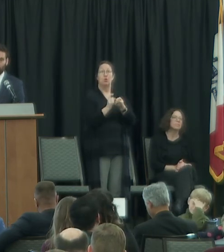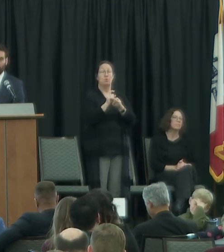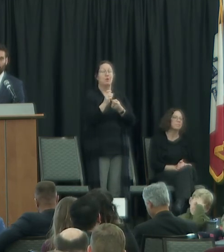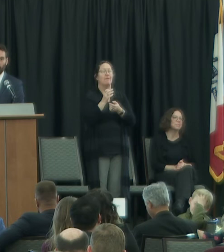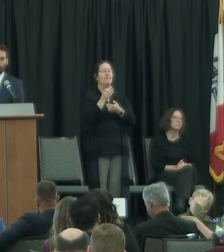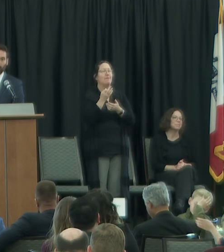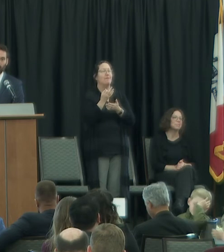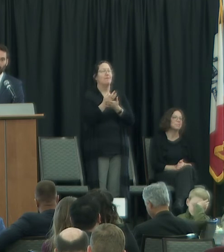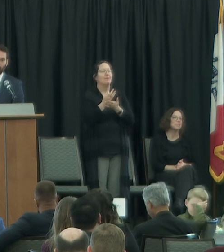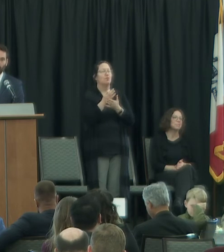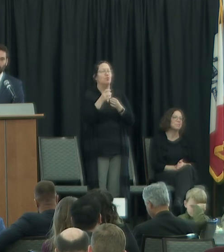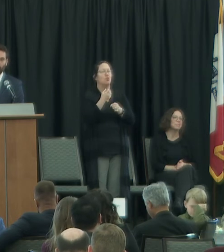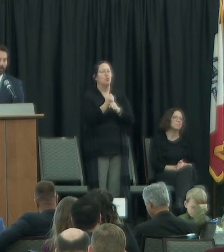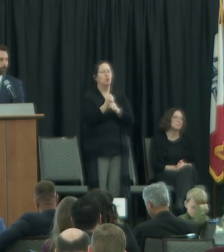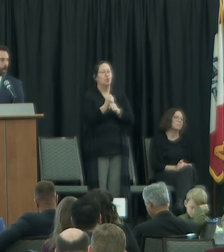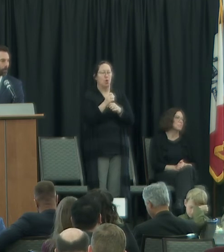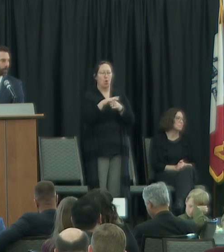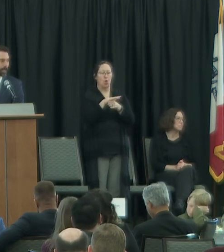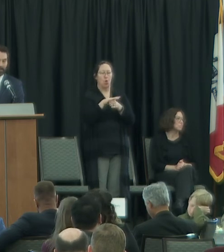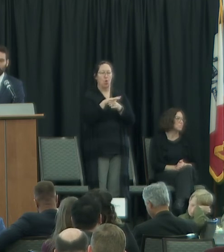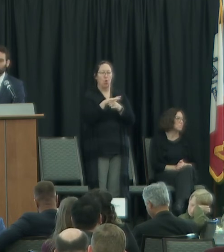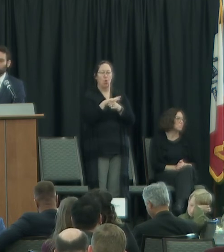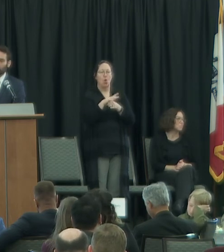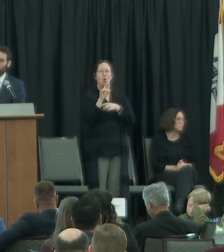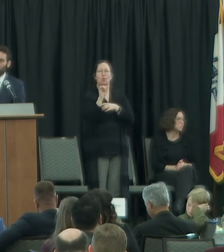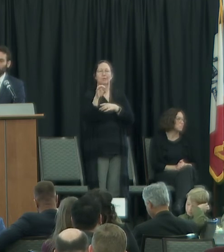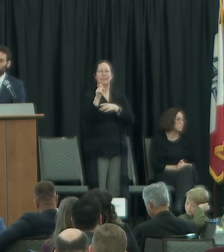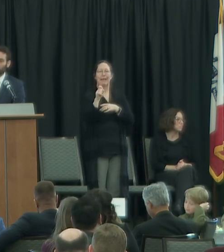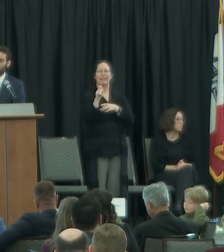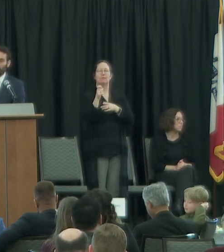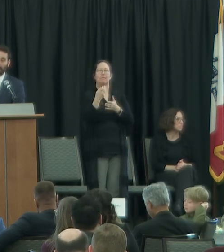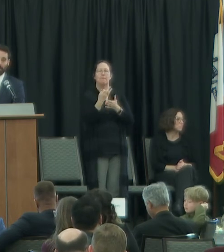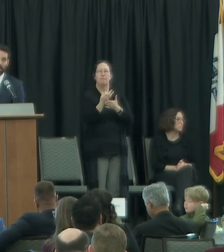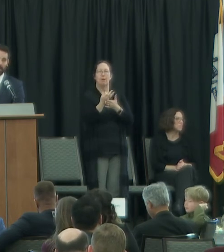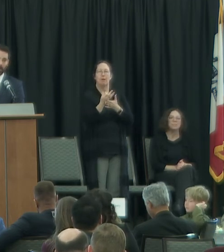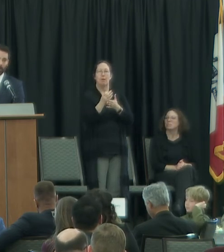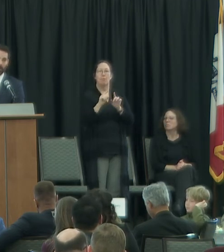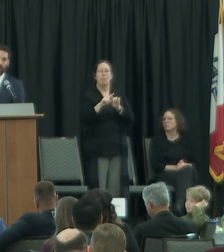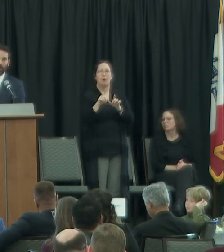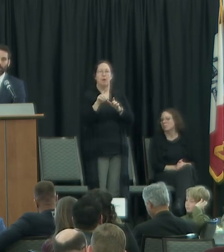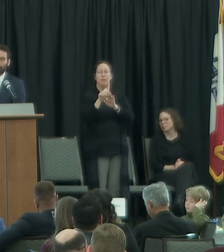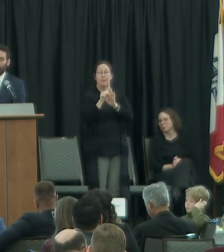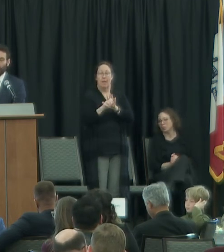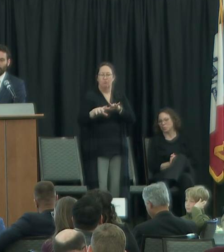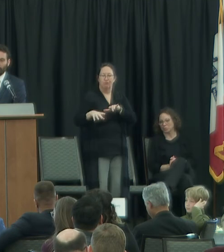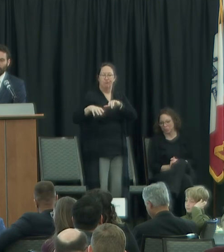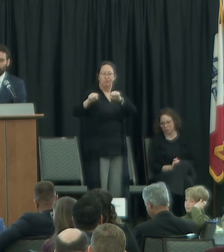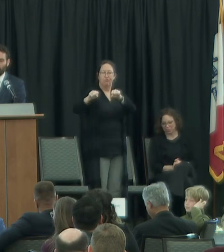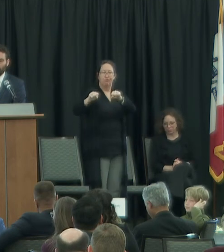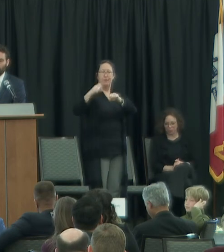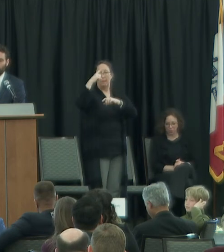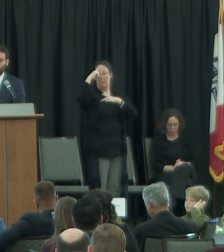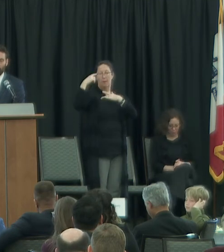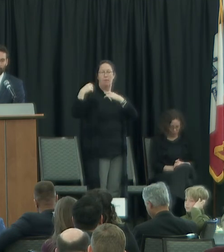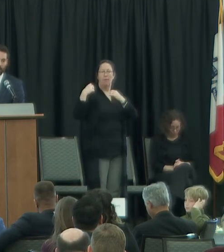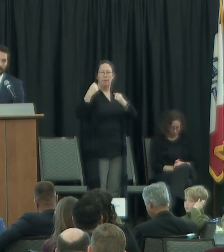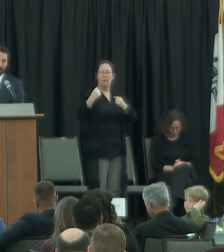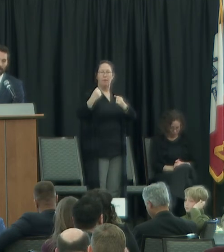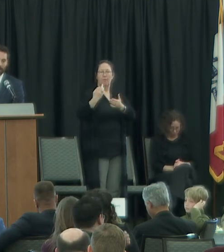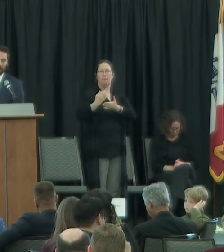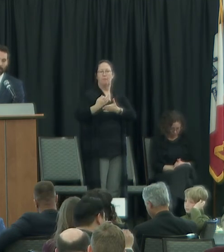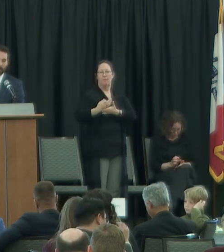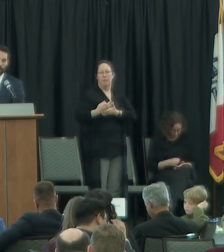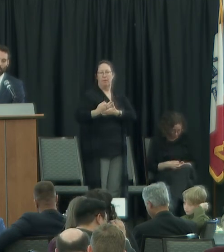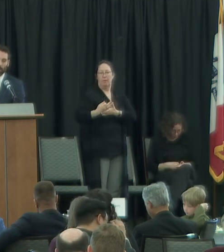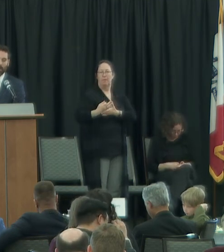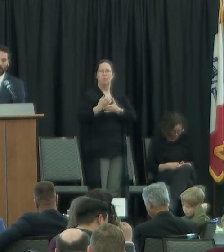year going forward, these were all locally levied property tax dollars, but the state has taken over the mental health funding.